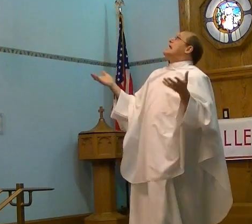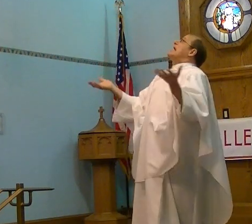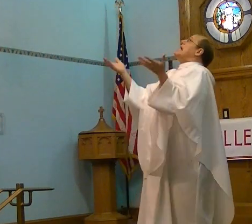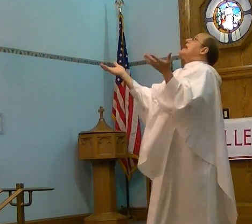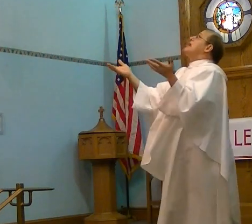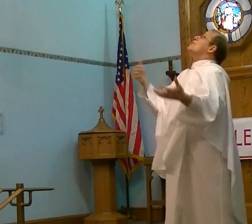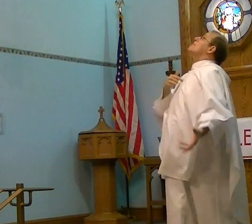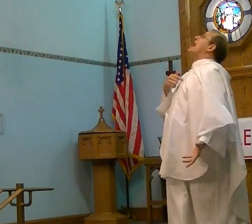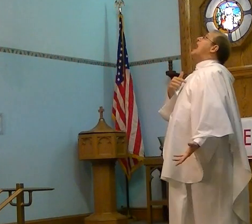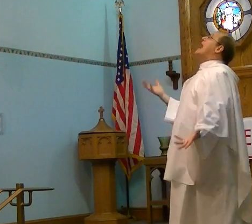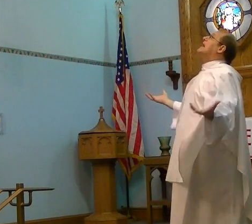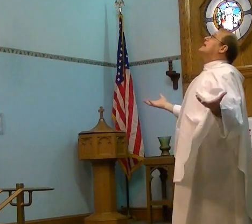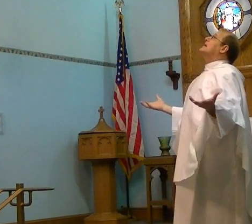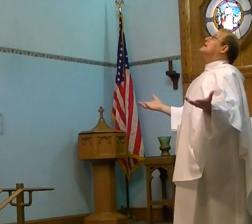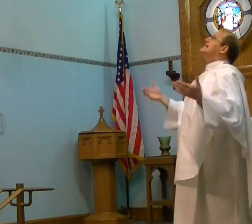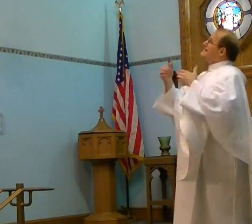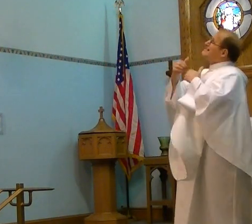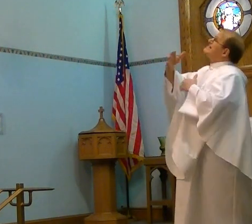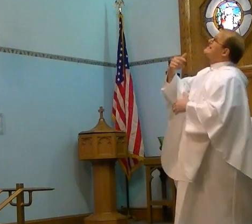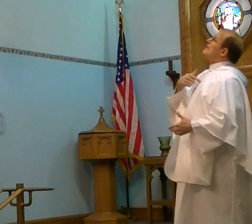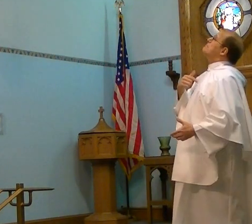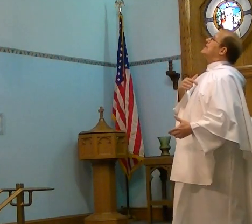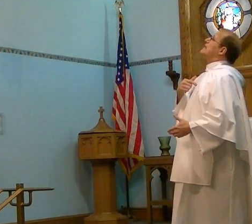Here am I. Send me.